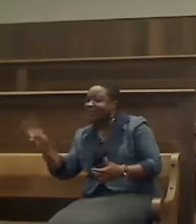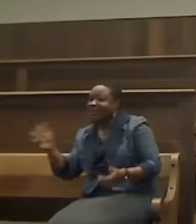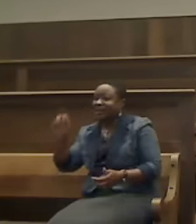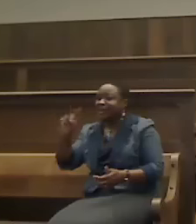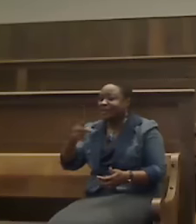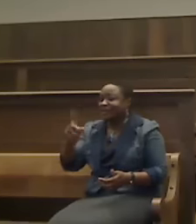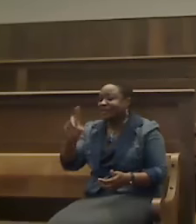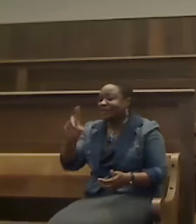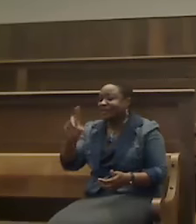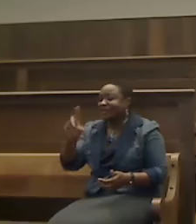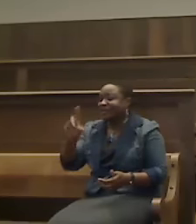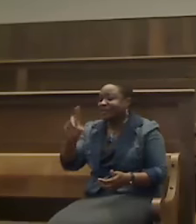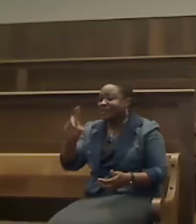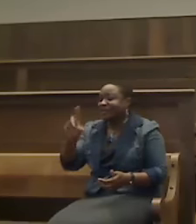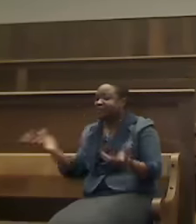may be related.